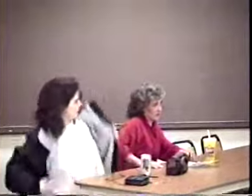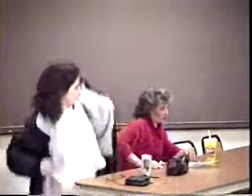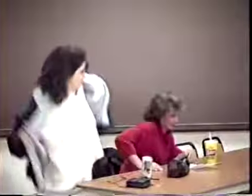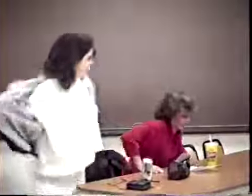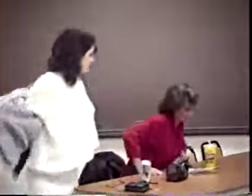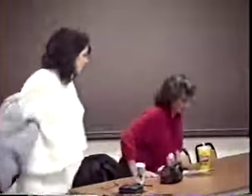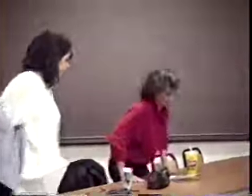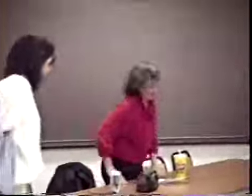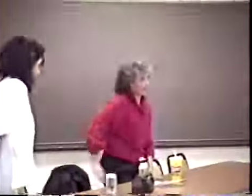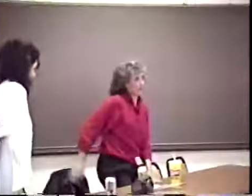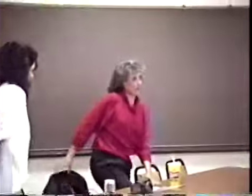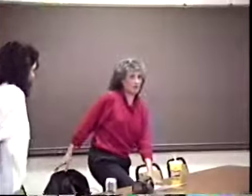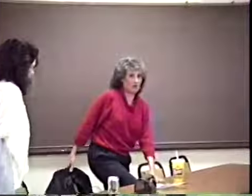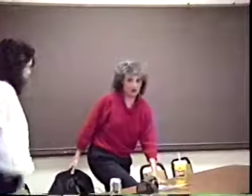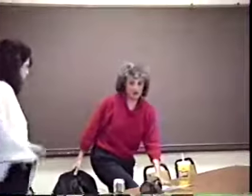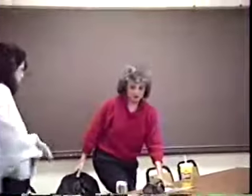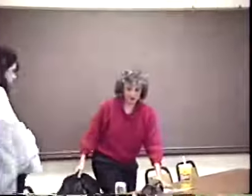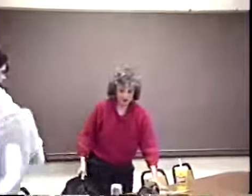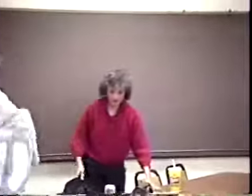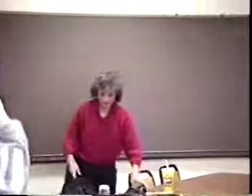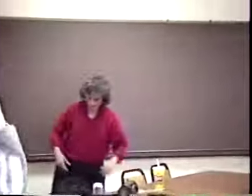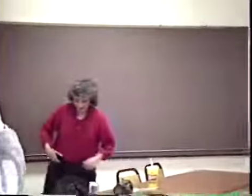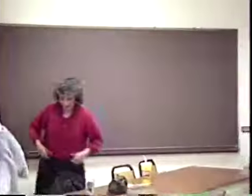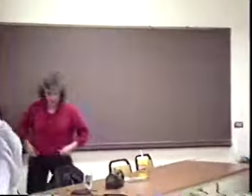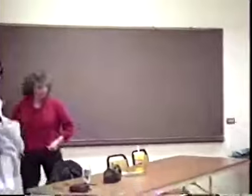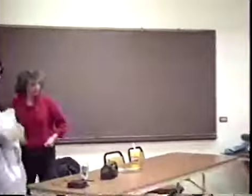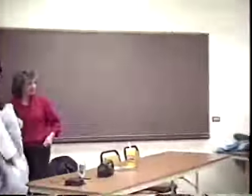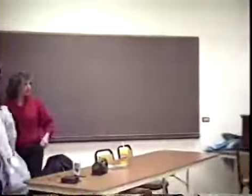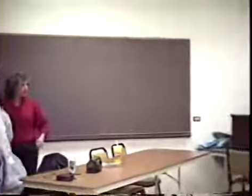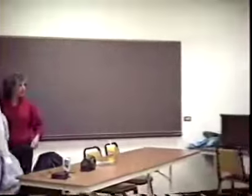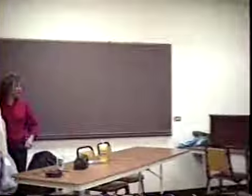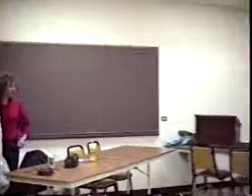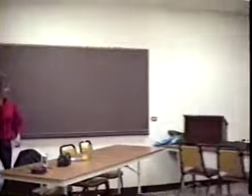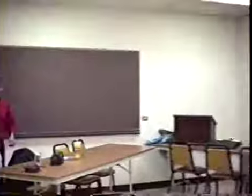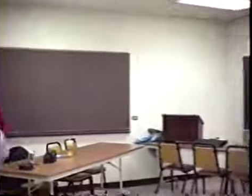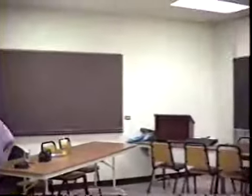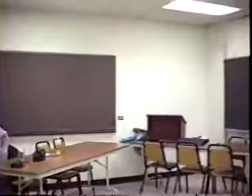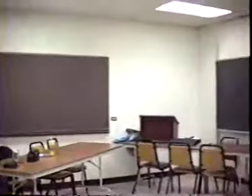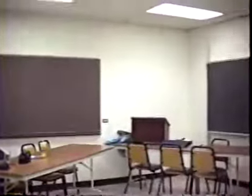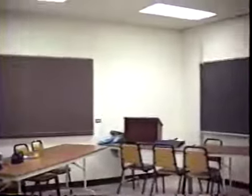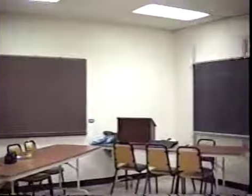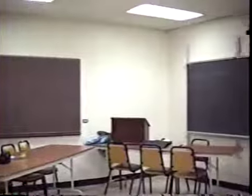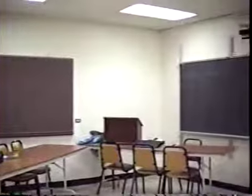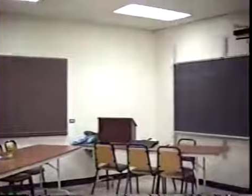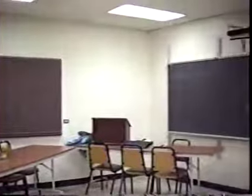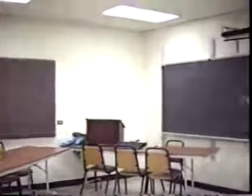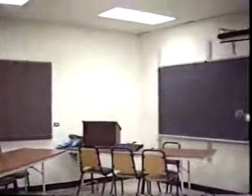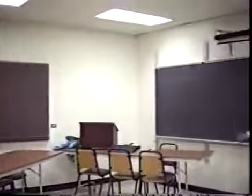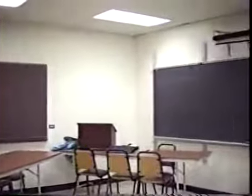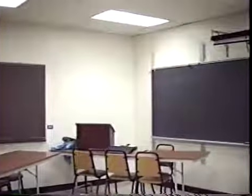where Chen can get a good shot, because what we'll do is we'll go ahead and edit this tape anyhow. It ain't, we'll just edit it where it'll be